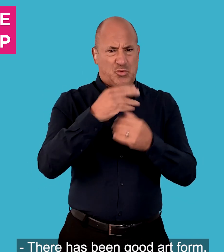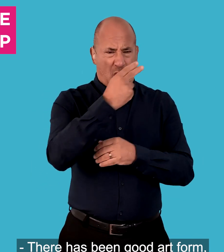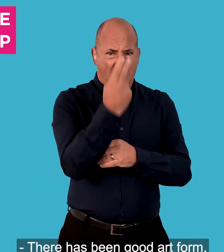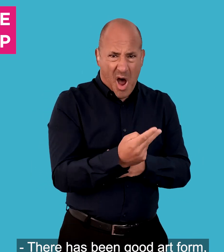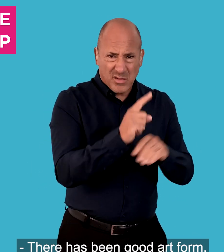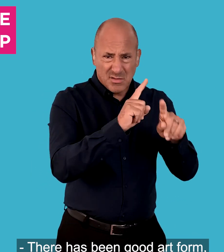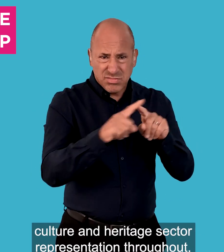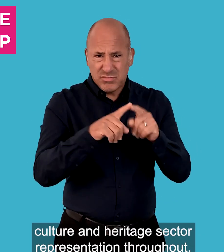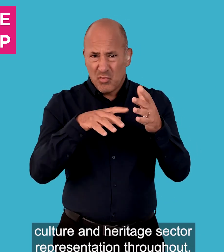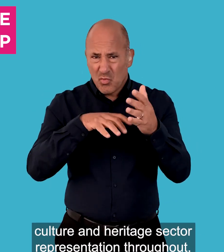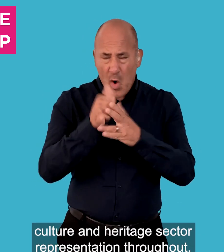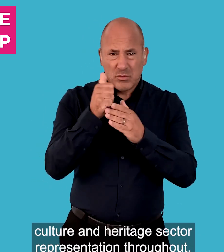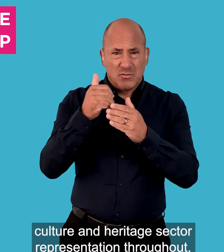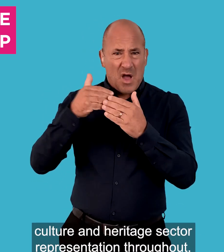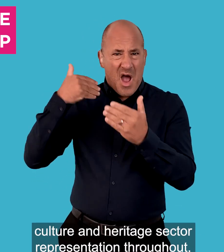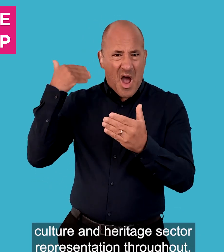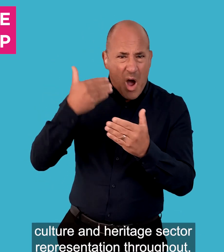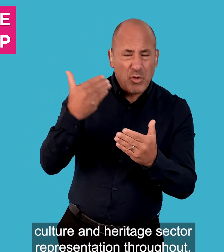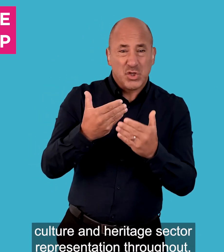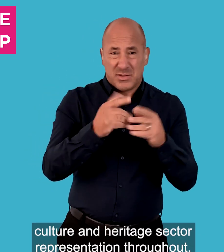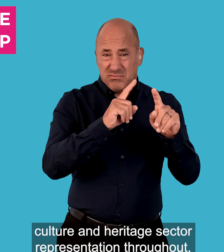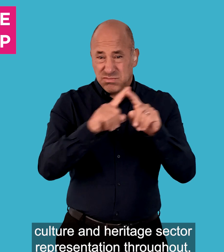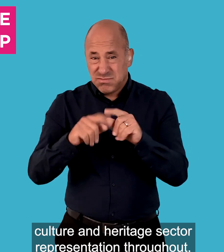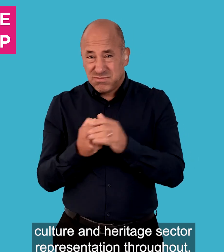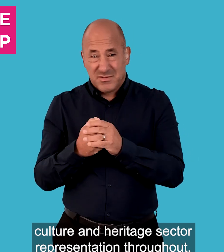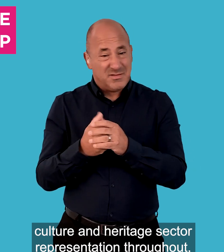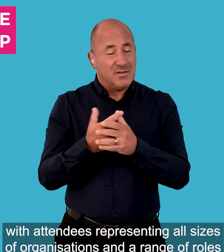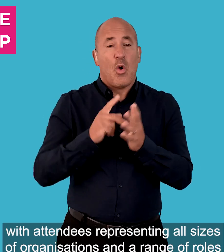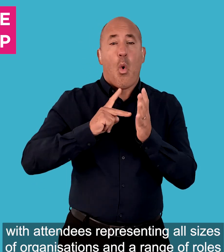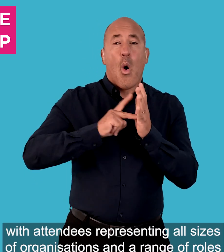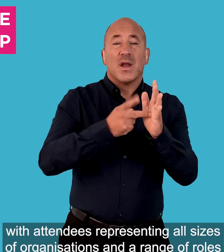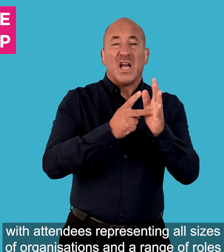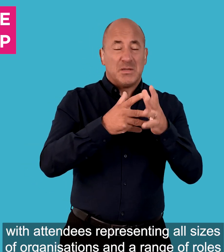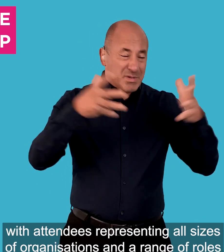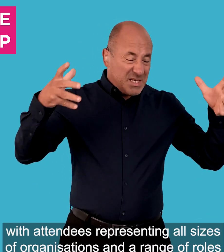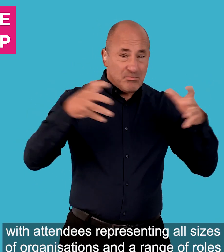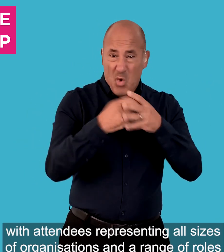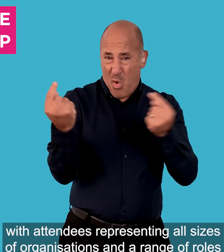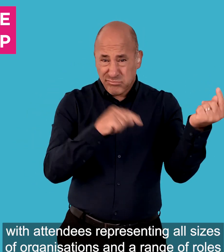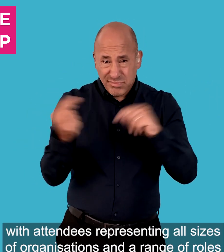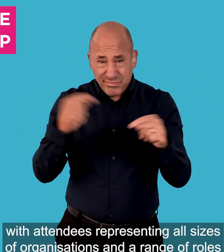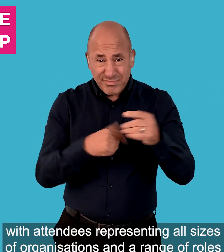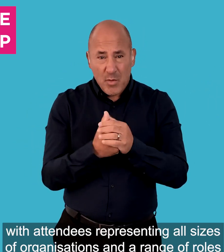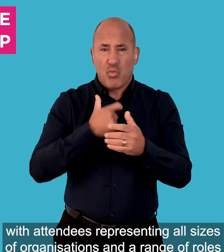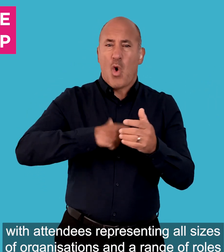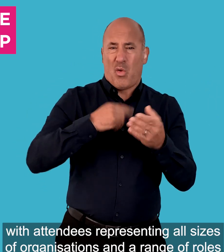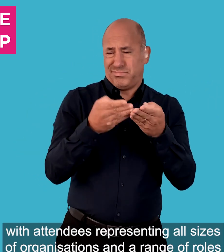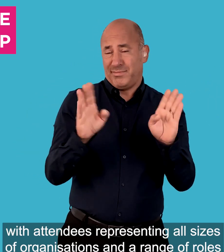There has been good art form, culture and heritage sector representation throughout, with attendees representing all sizes